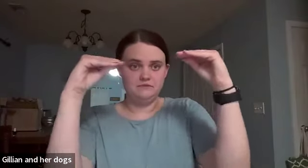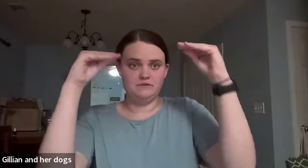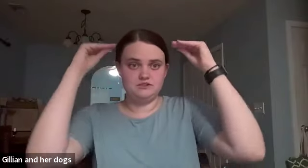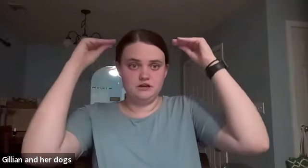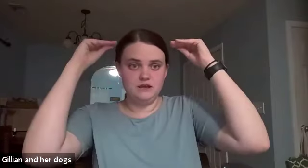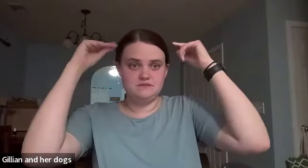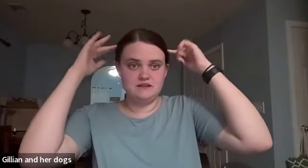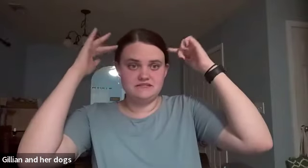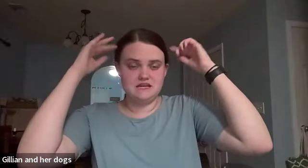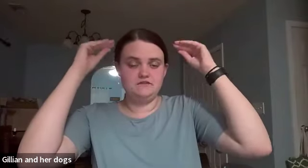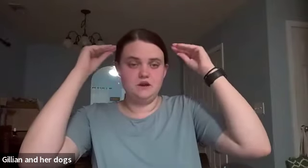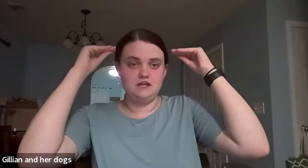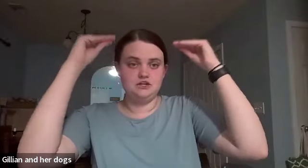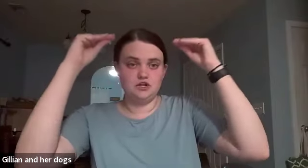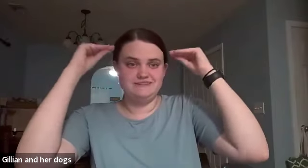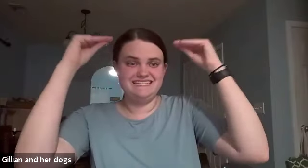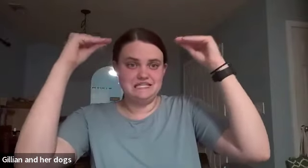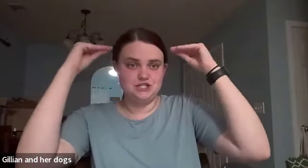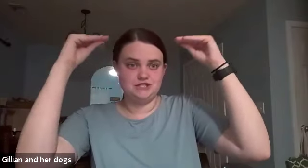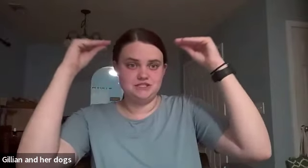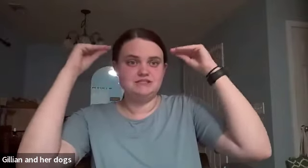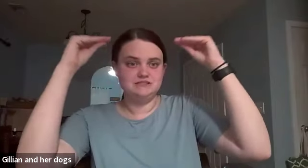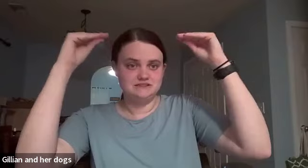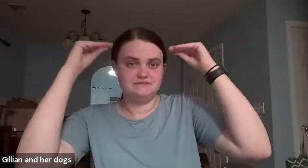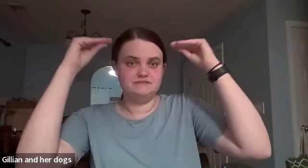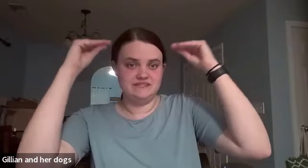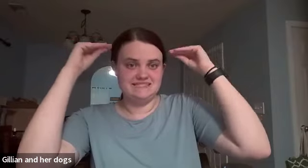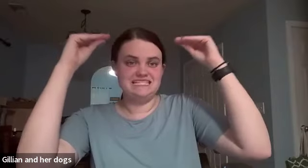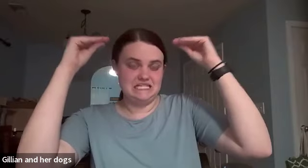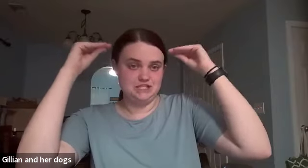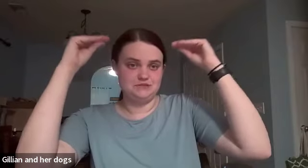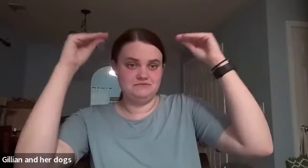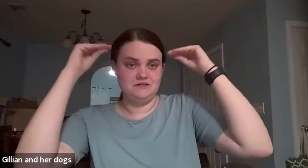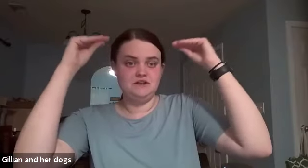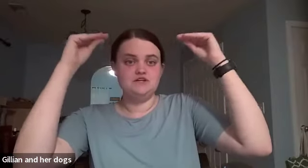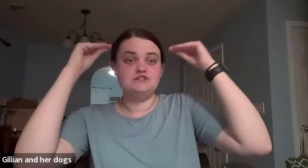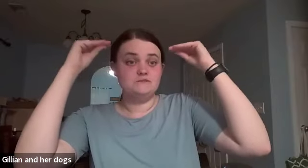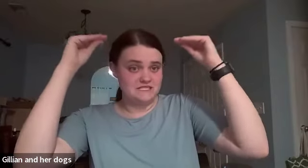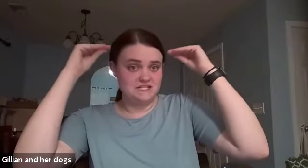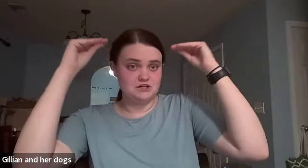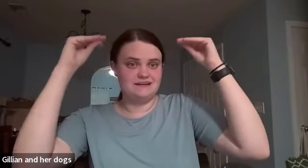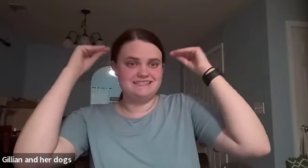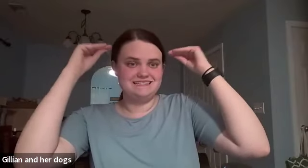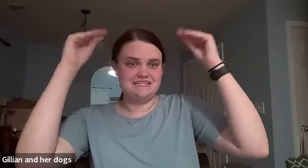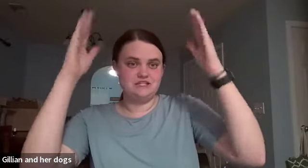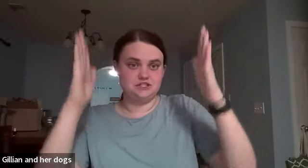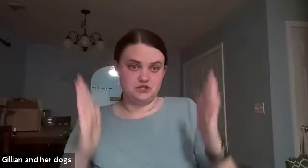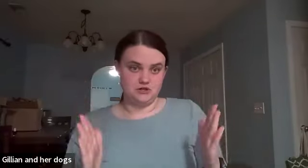hand puppets. You're going to come to like the side of your head and you're going to go teach. This is teach. So for teacher, it's